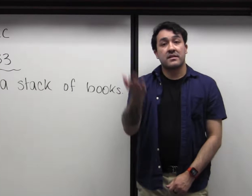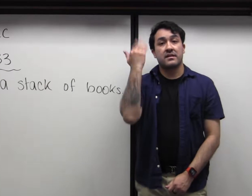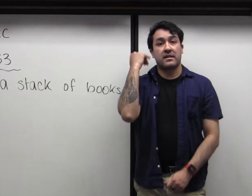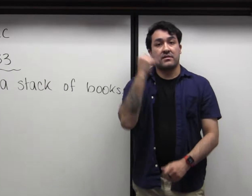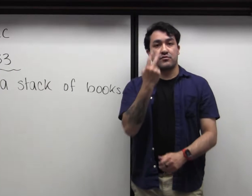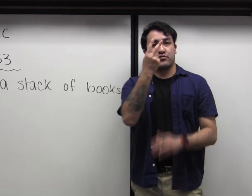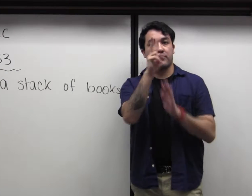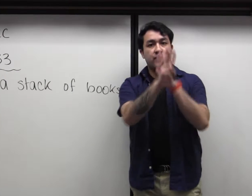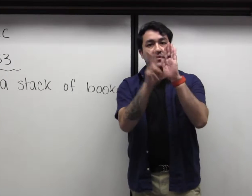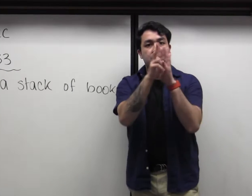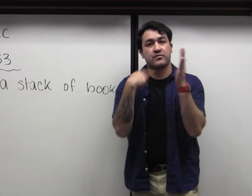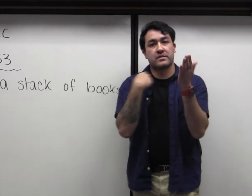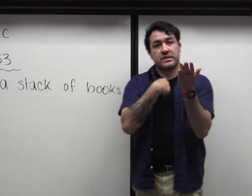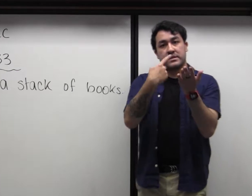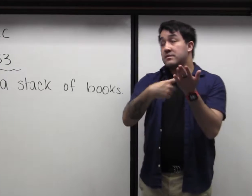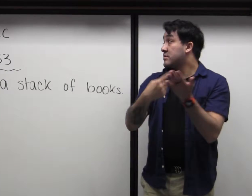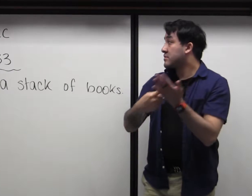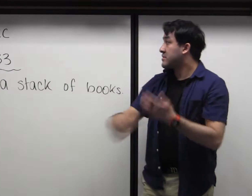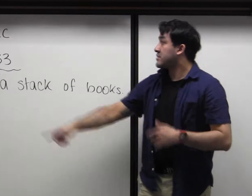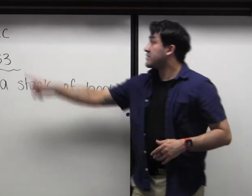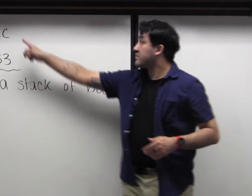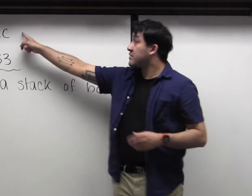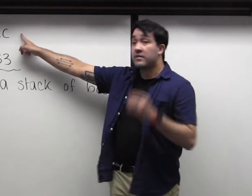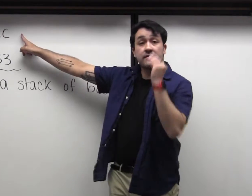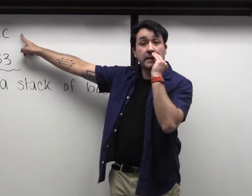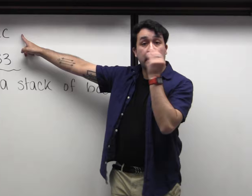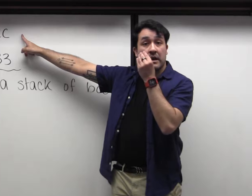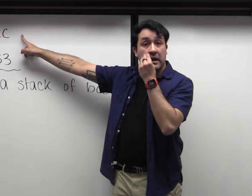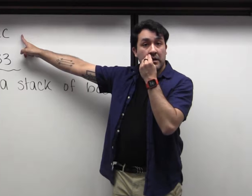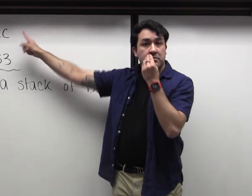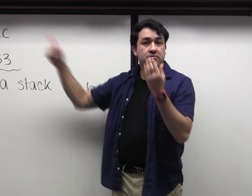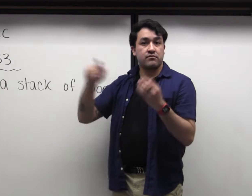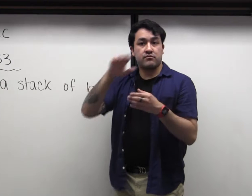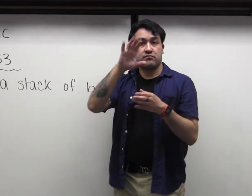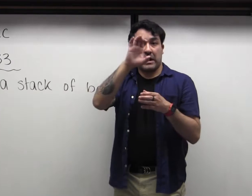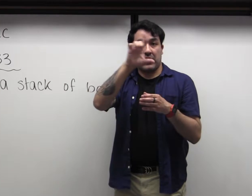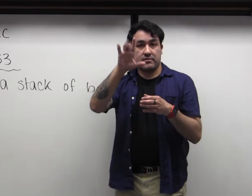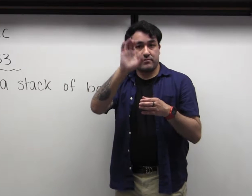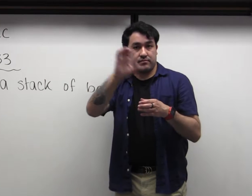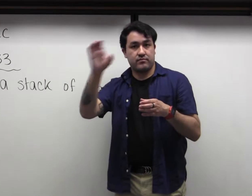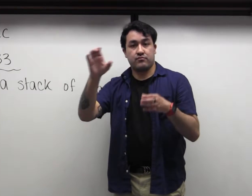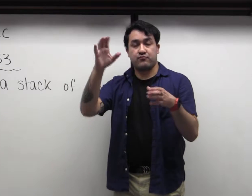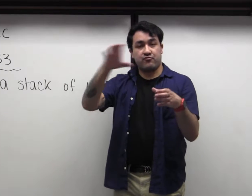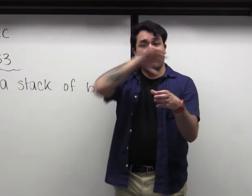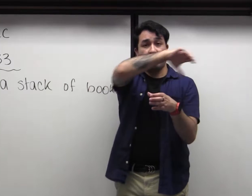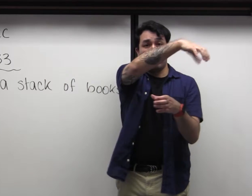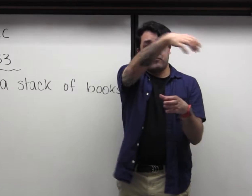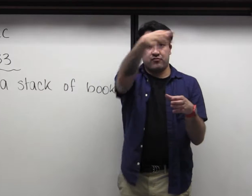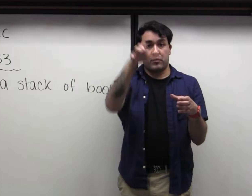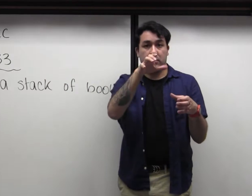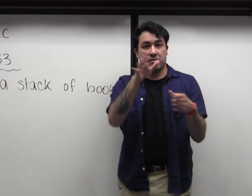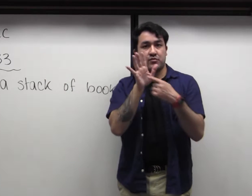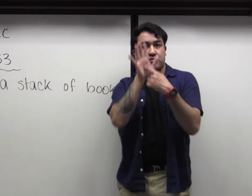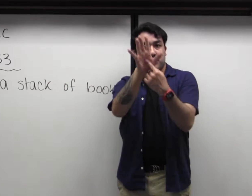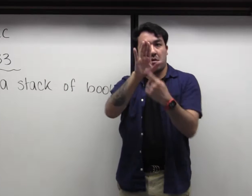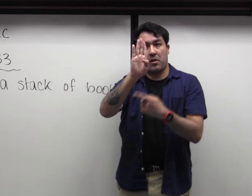Hello. So in the last two videos, we were discussing different classifiers for pluralization. So we did